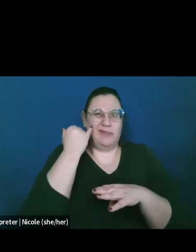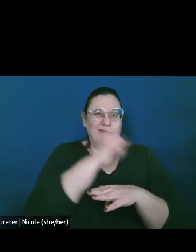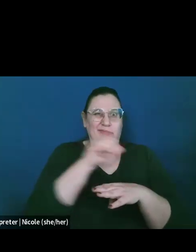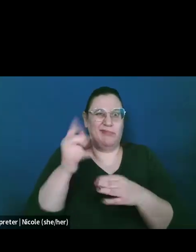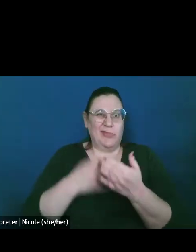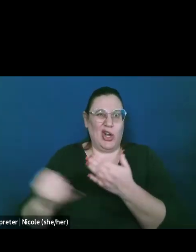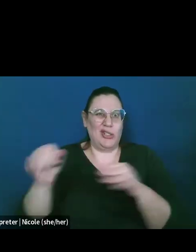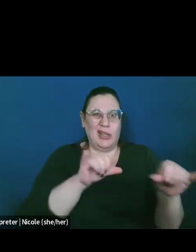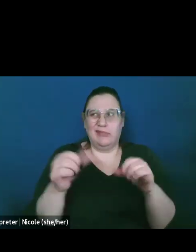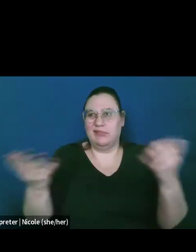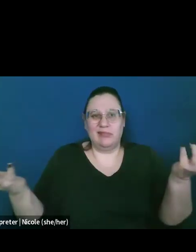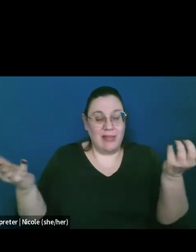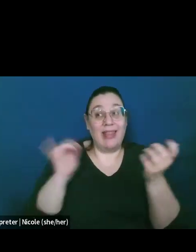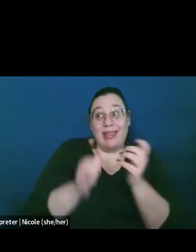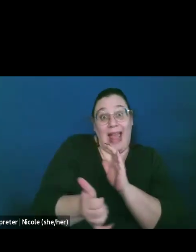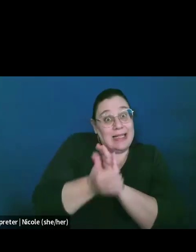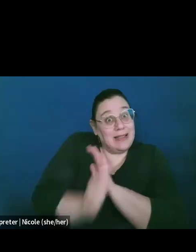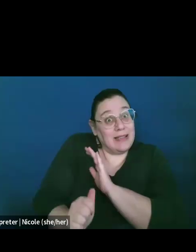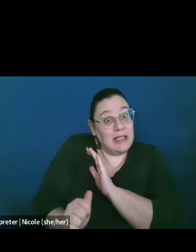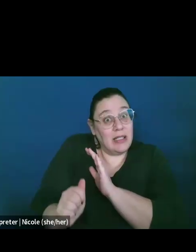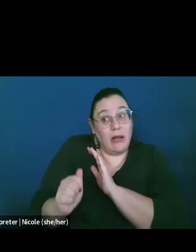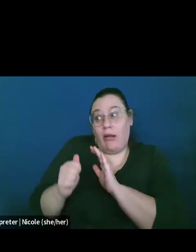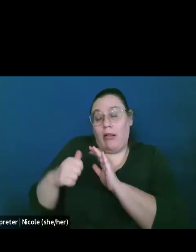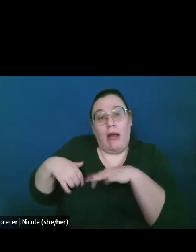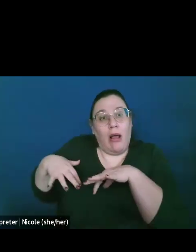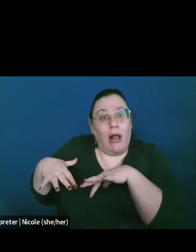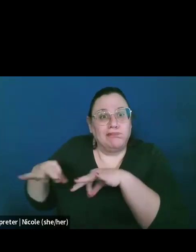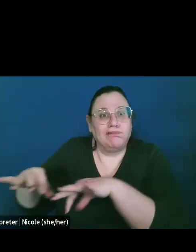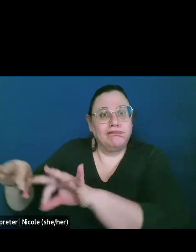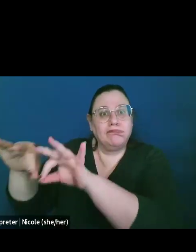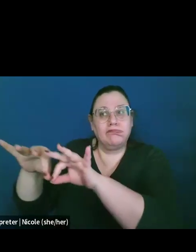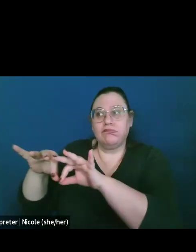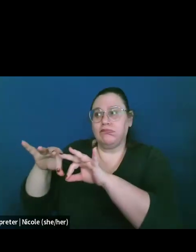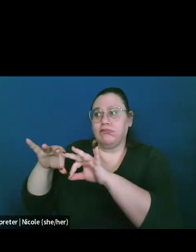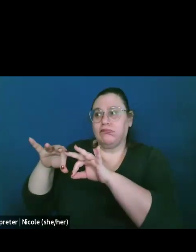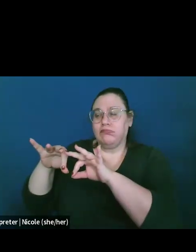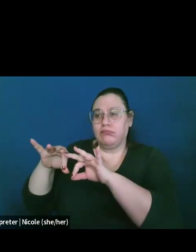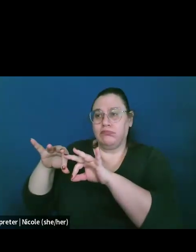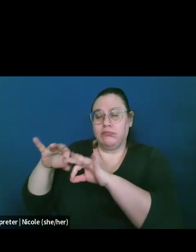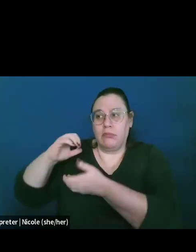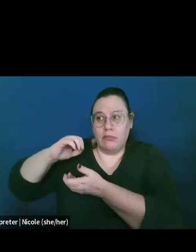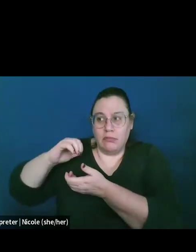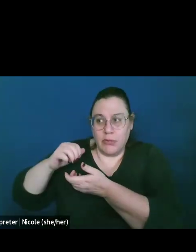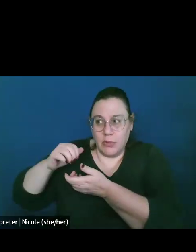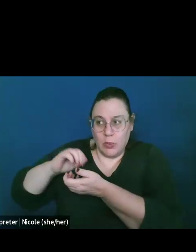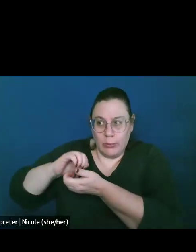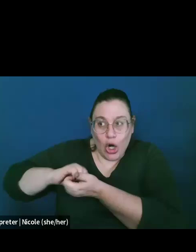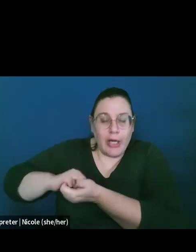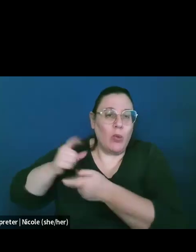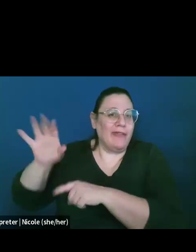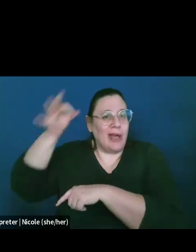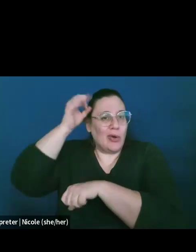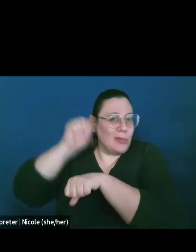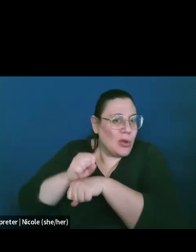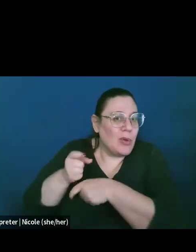that skill, I have found that my skills that I built up in part during my federal employment and throughout my civil service